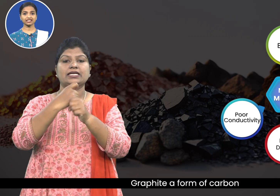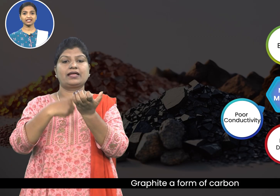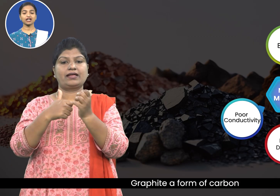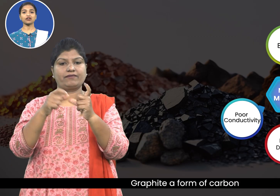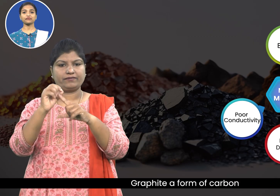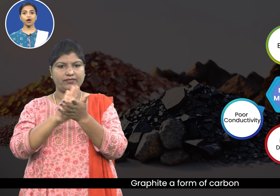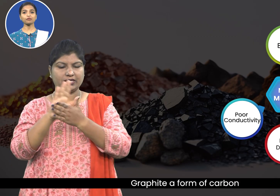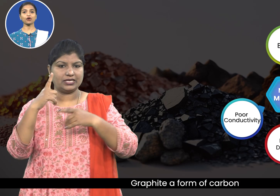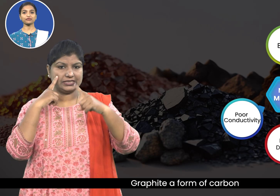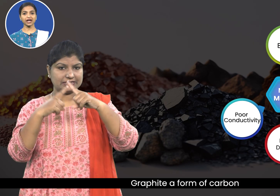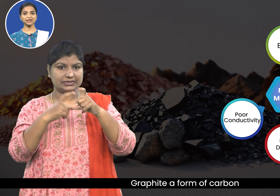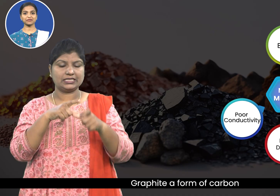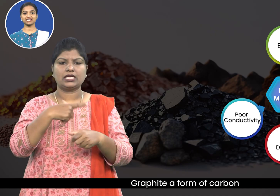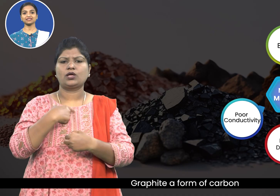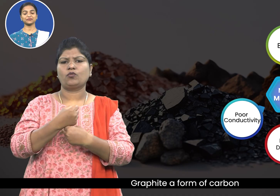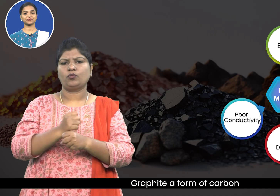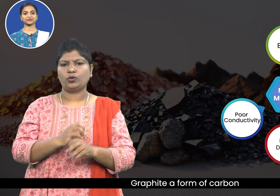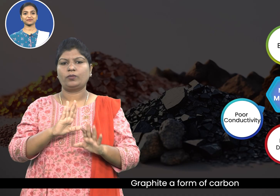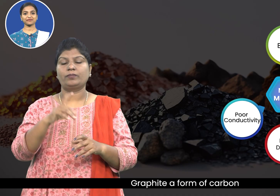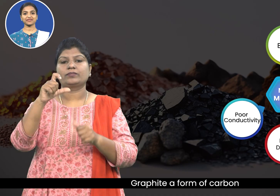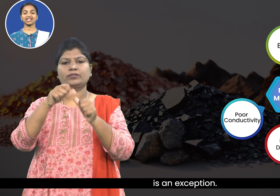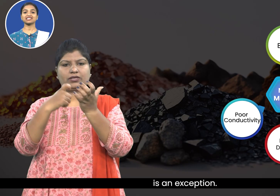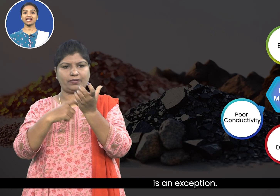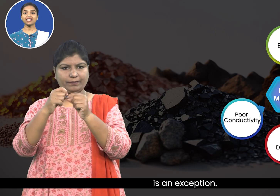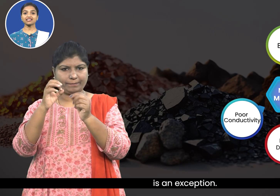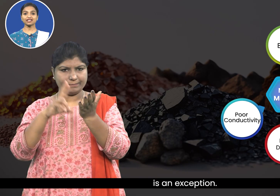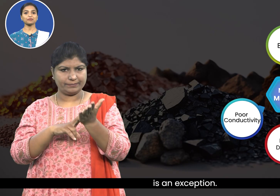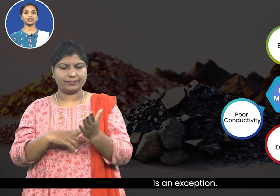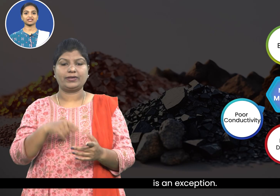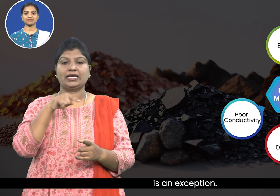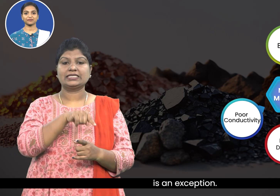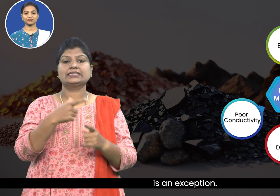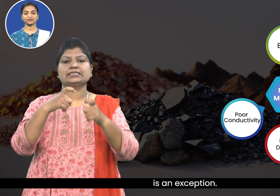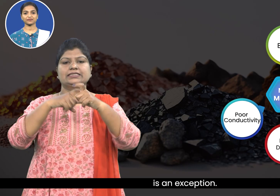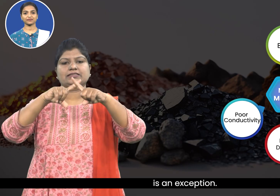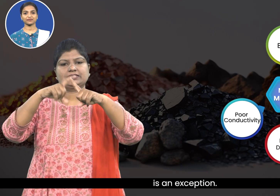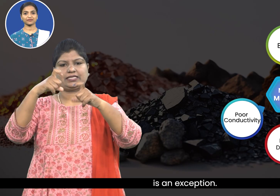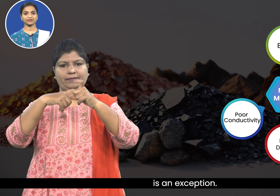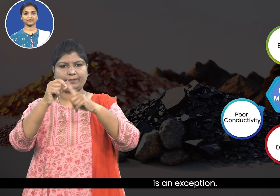Graphite, a form of carbon, is an exception.